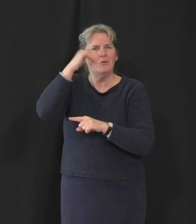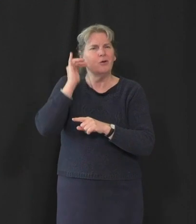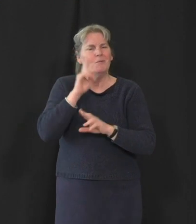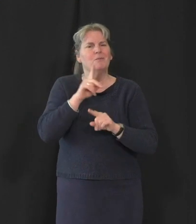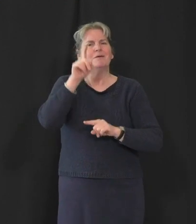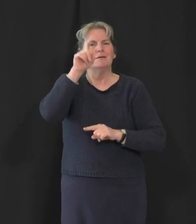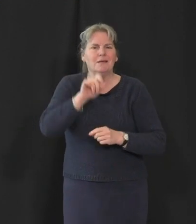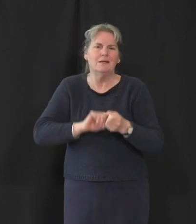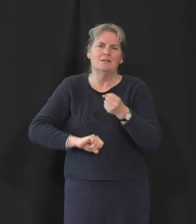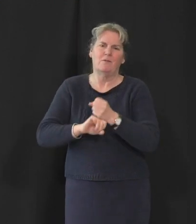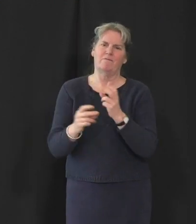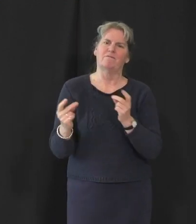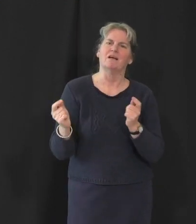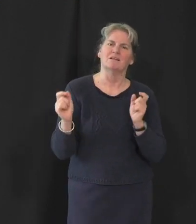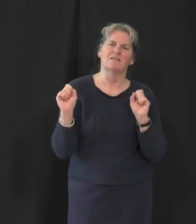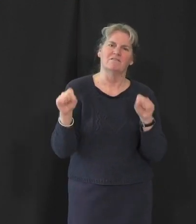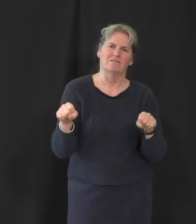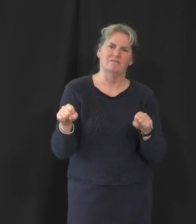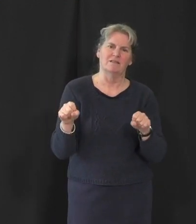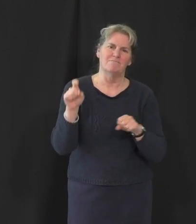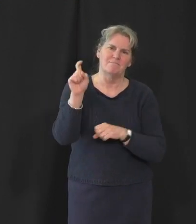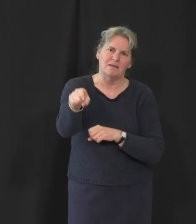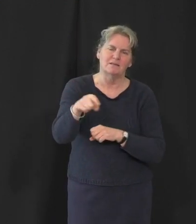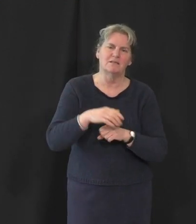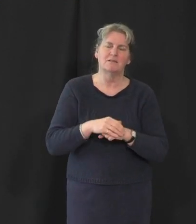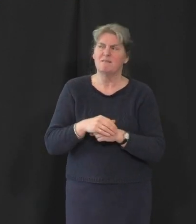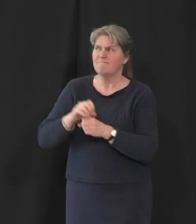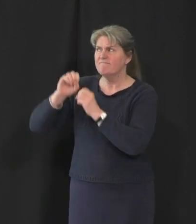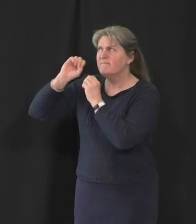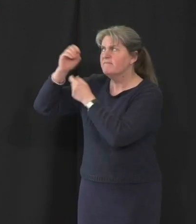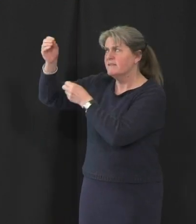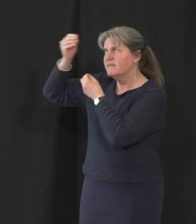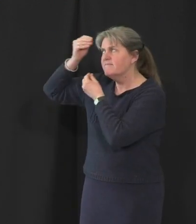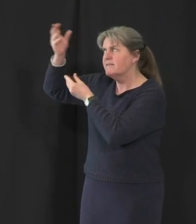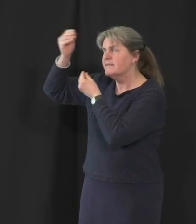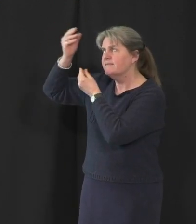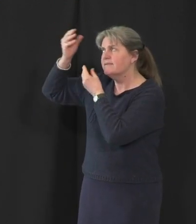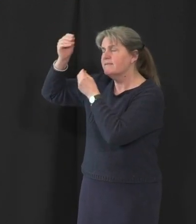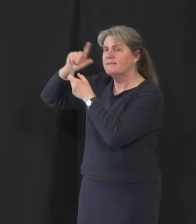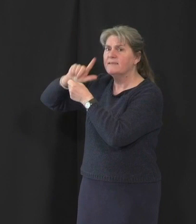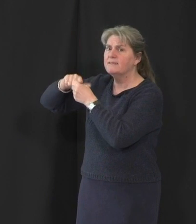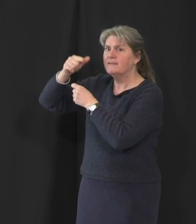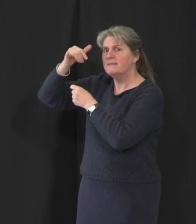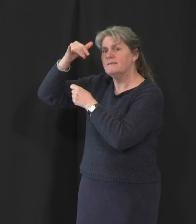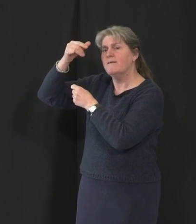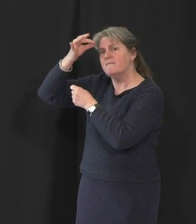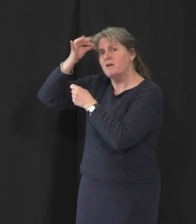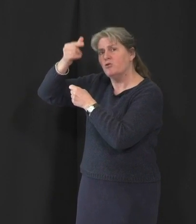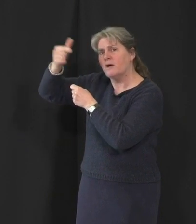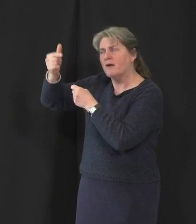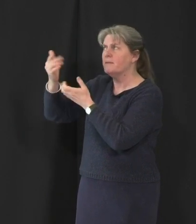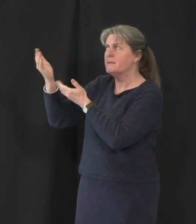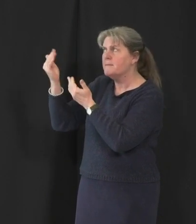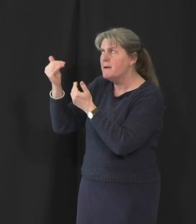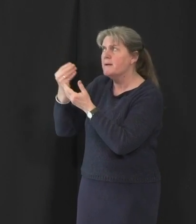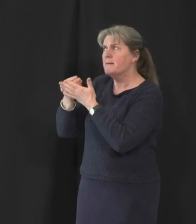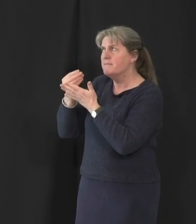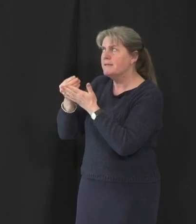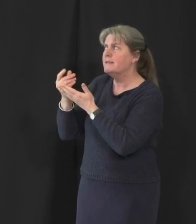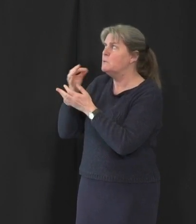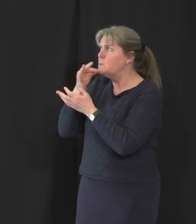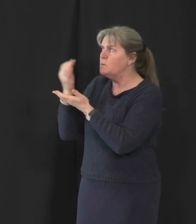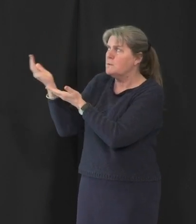this support quickly, and we are sending a strong message to the federal government to get this money flowing as soon as